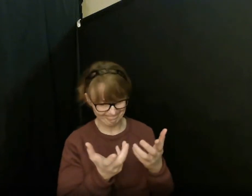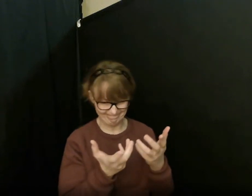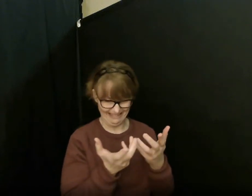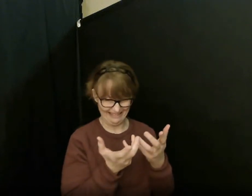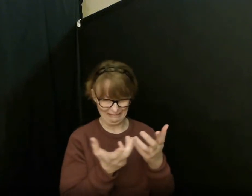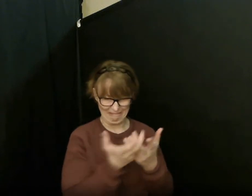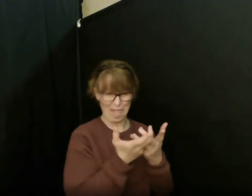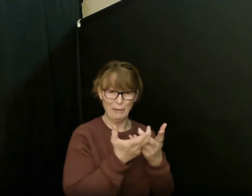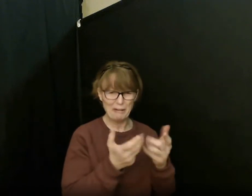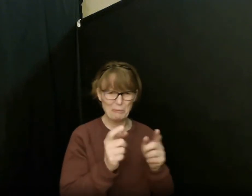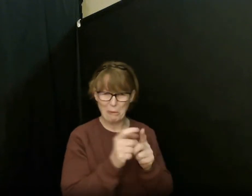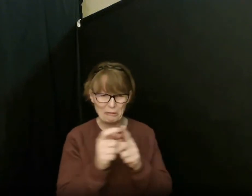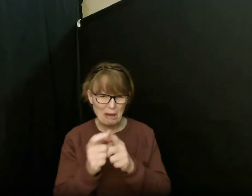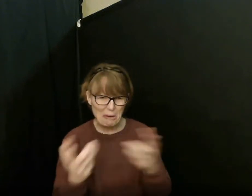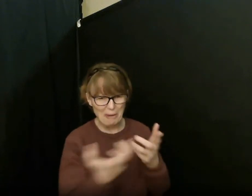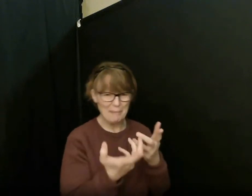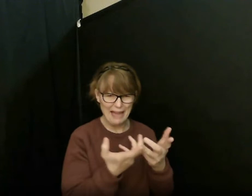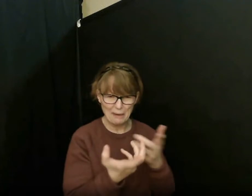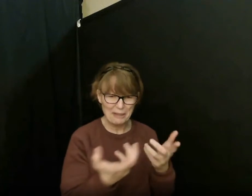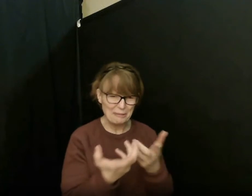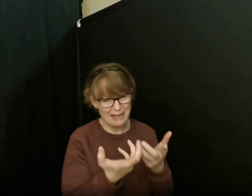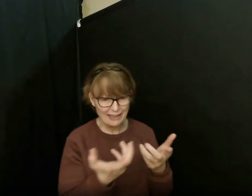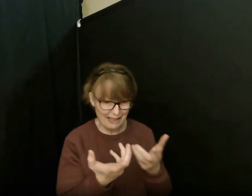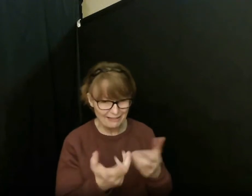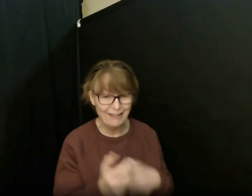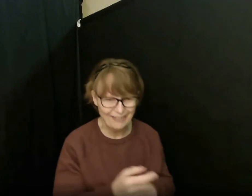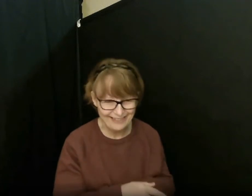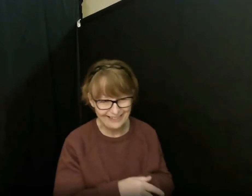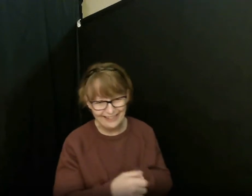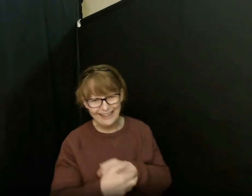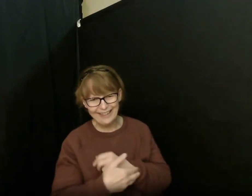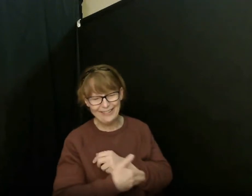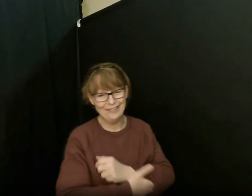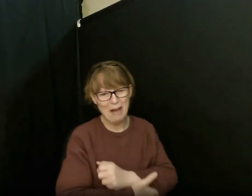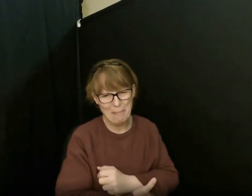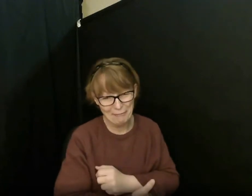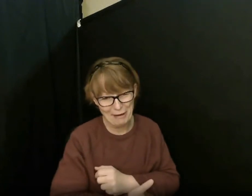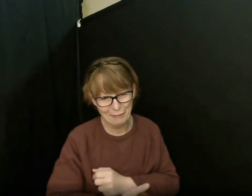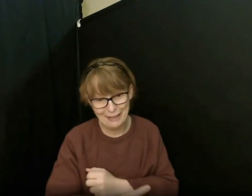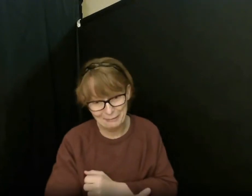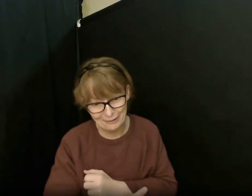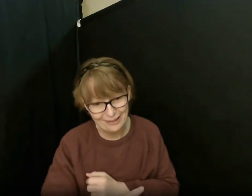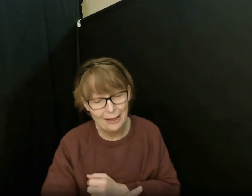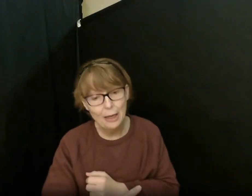it's like, where do those words go? I mean, how do we do that again? It's Mhm. just not my favorite language.